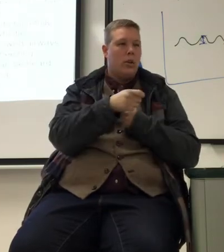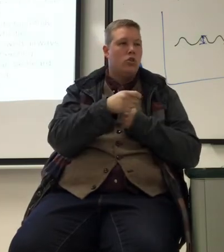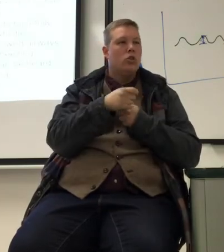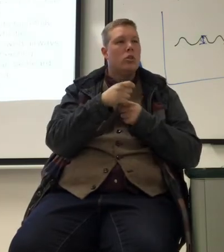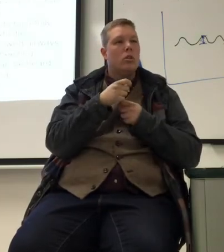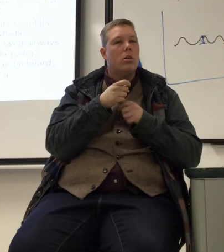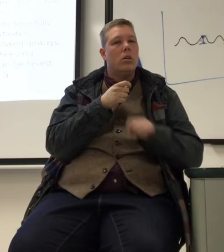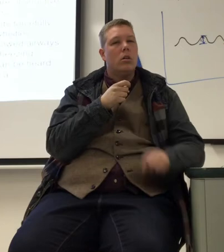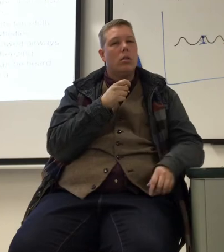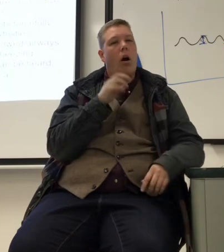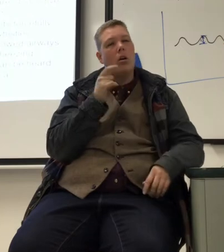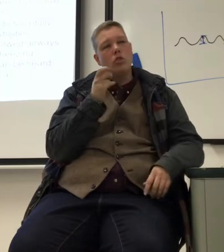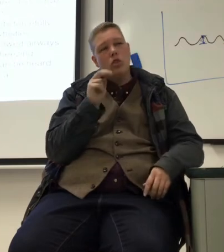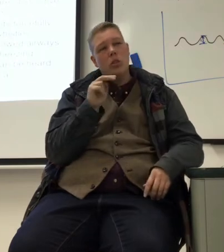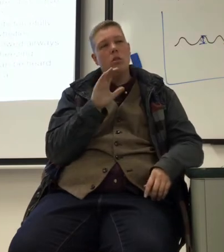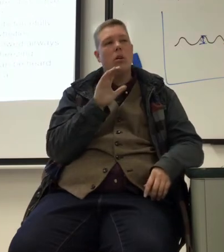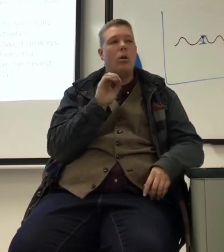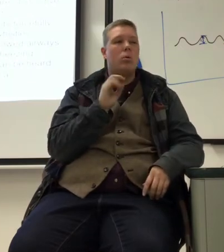either restrictive or obstructive.